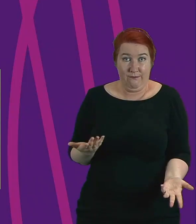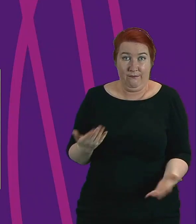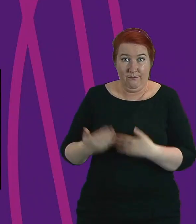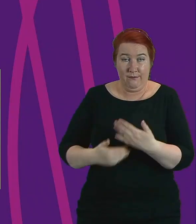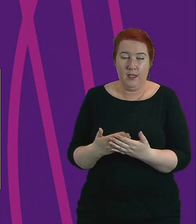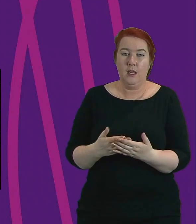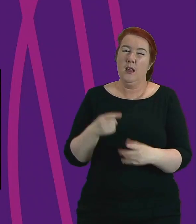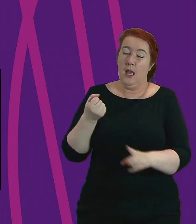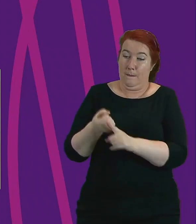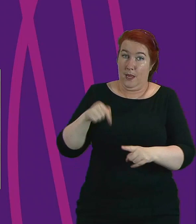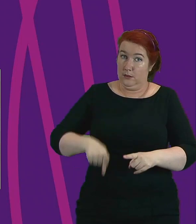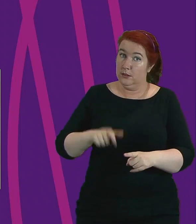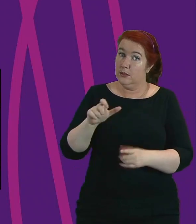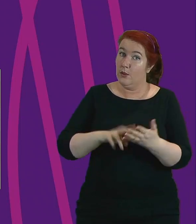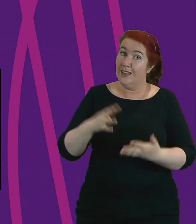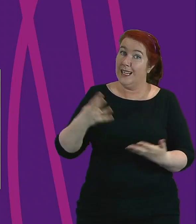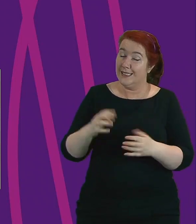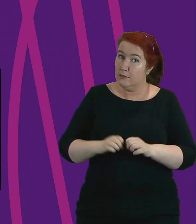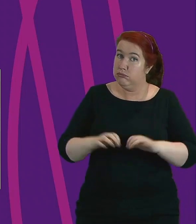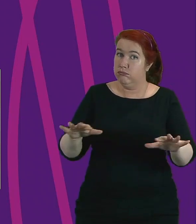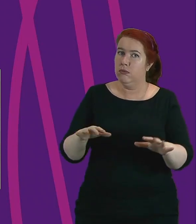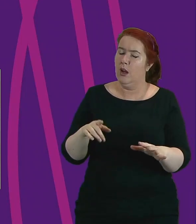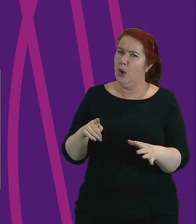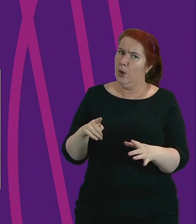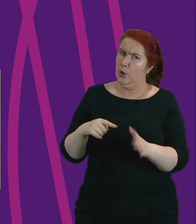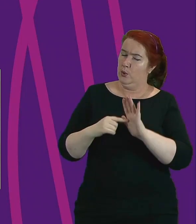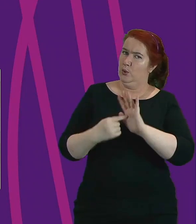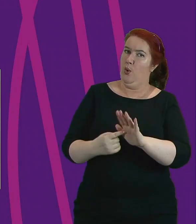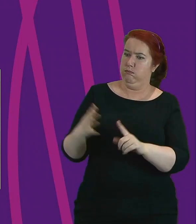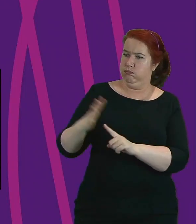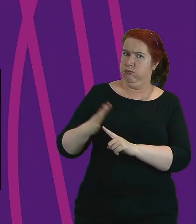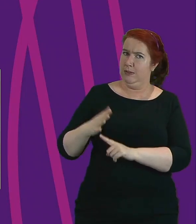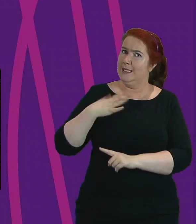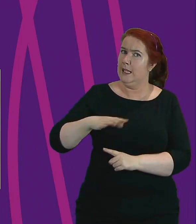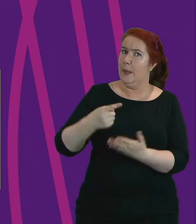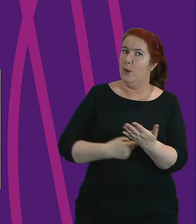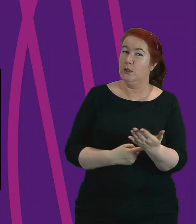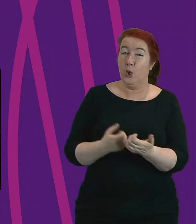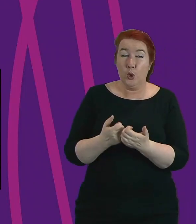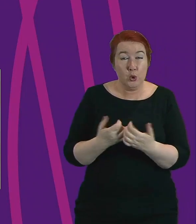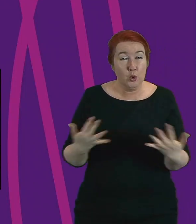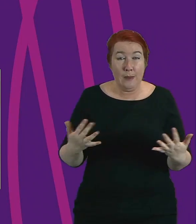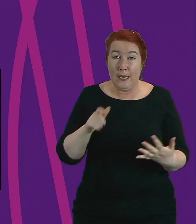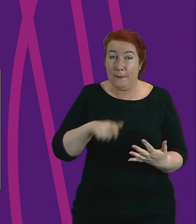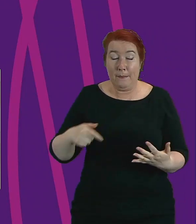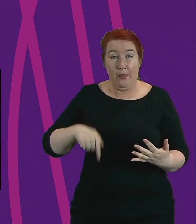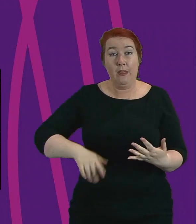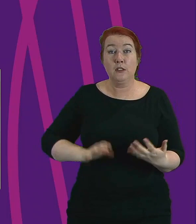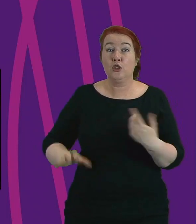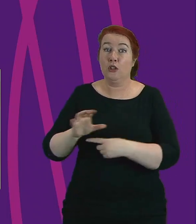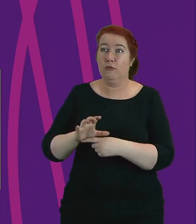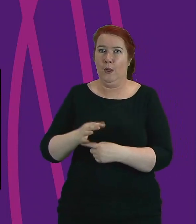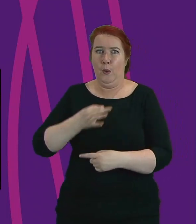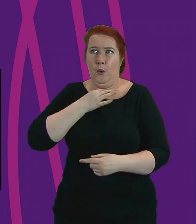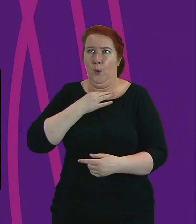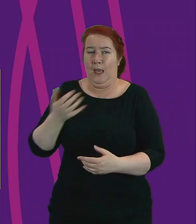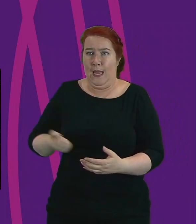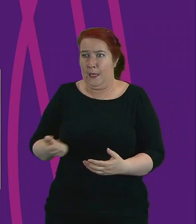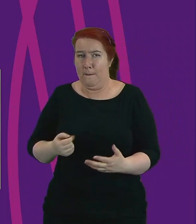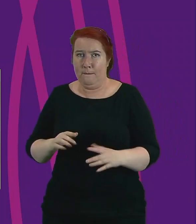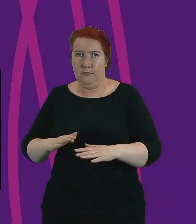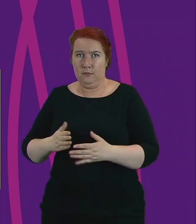COVID-19 outbreak has driven home the importance of such a policy. Too many people in this country are surviving on precarious incomes and living in